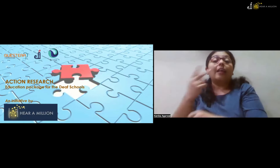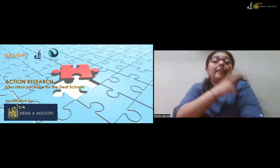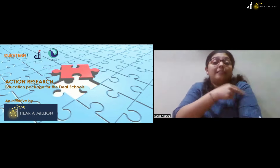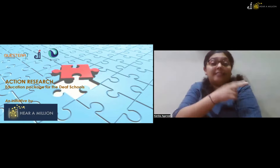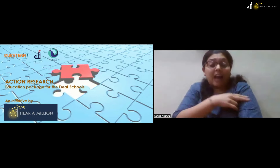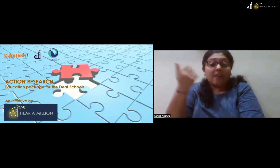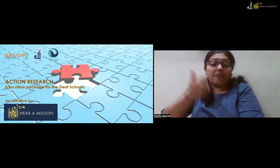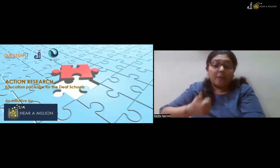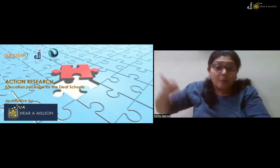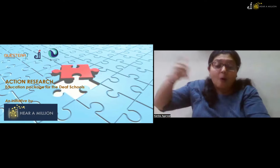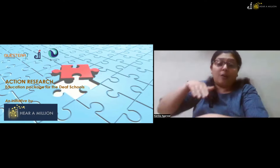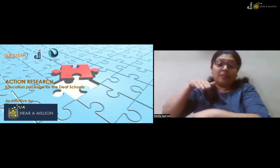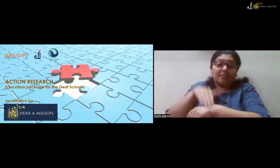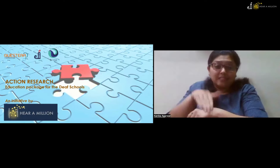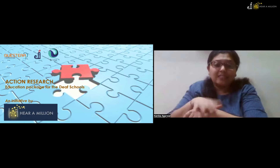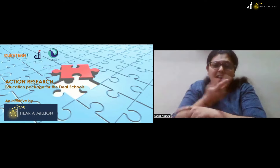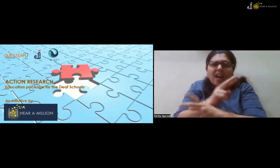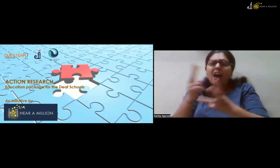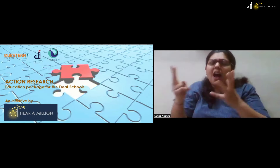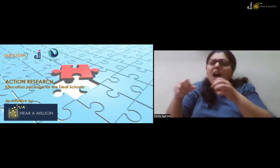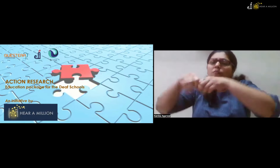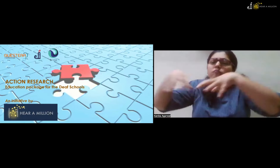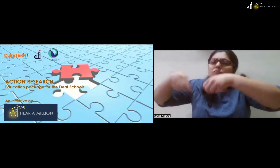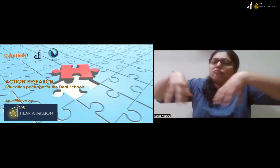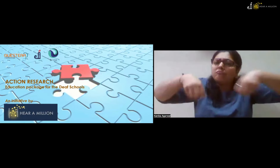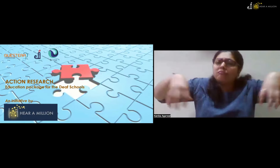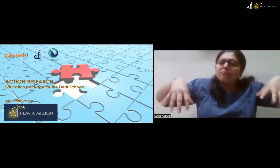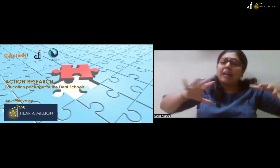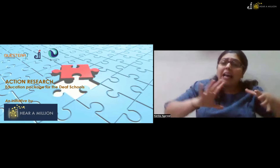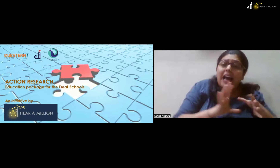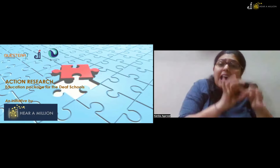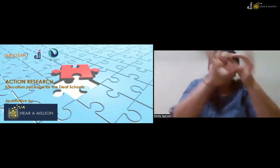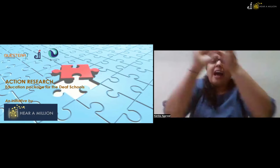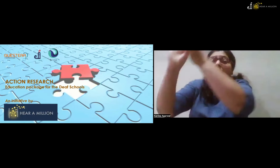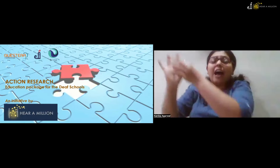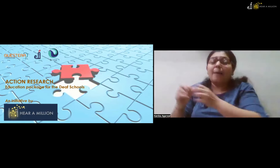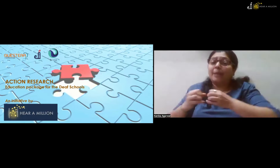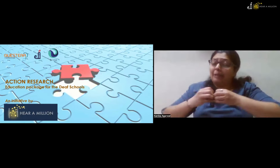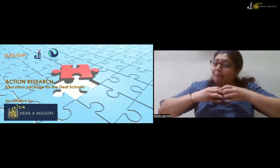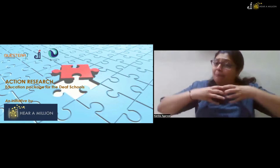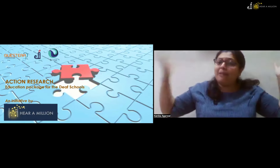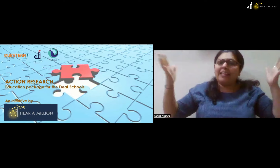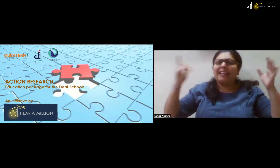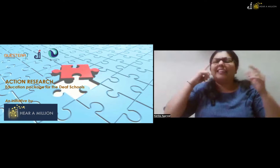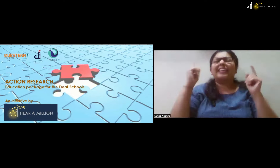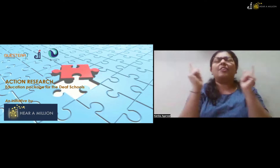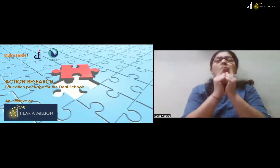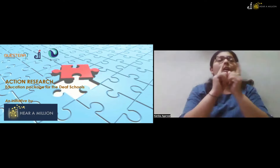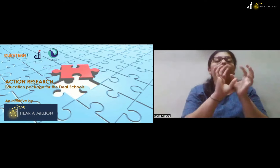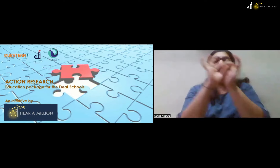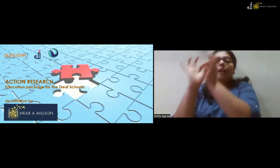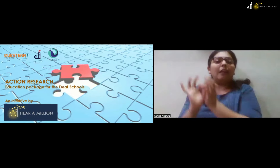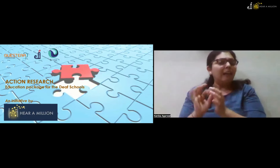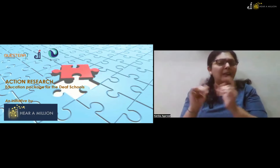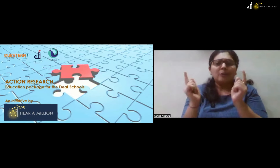And when we think about deaf people in the employment sector, they're also in varied varied